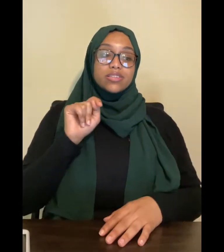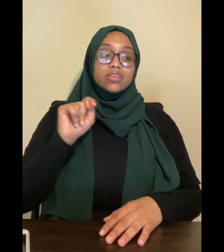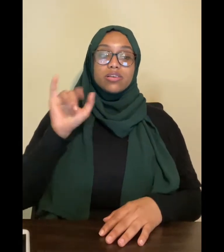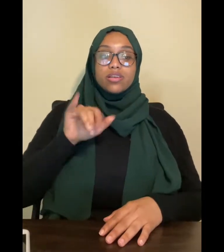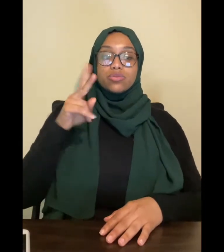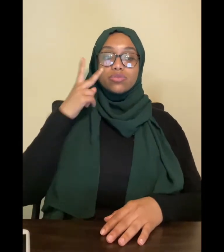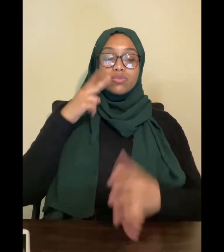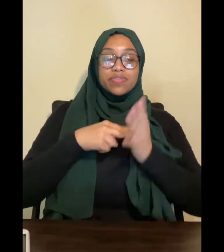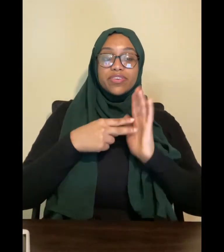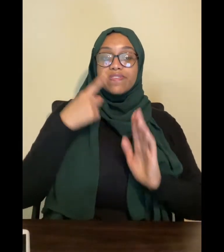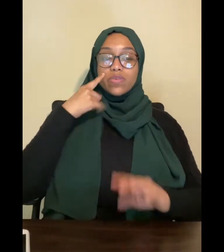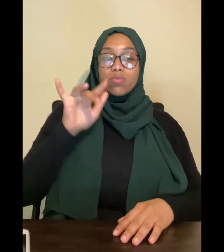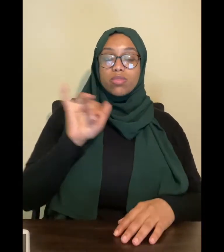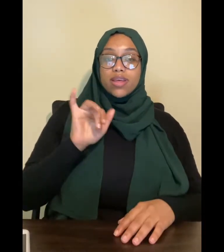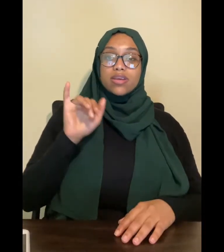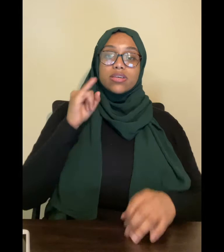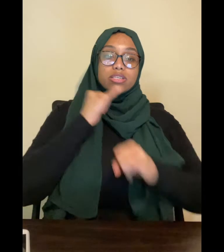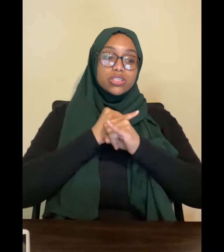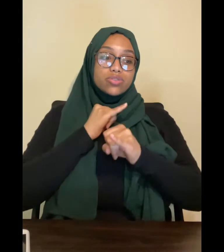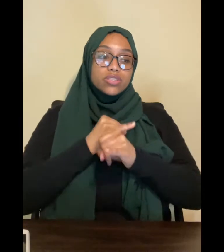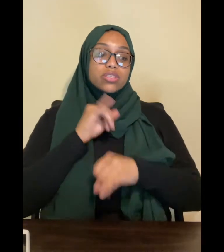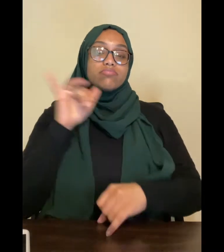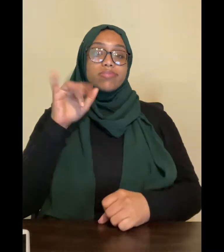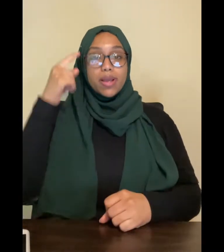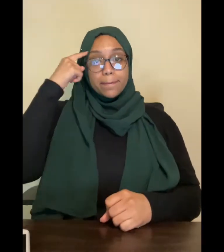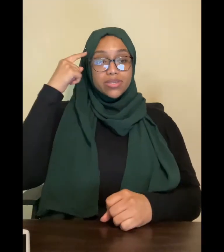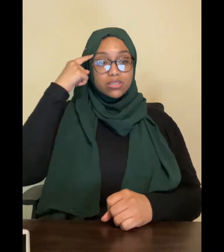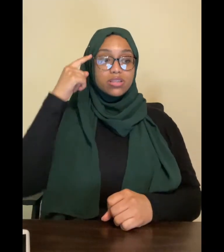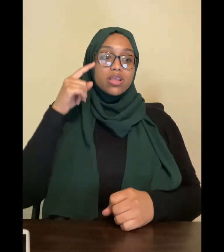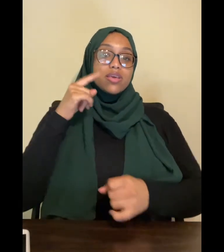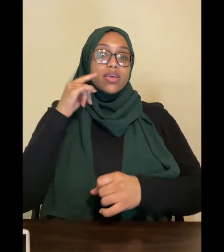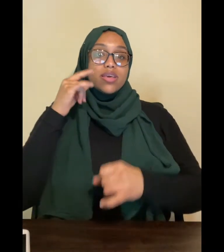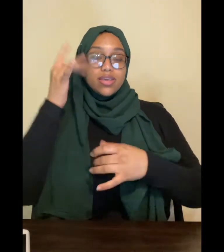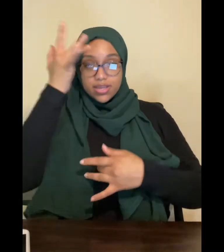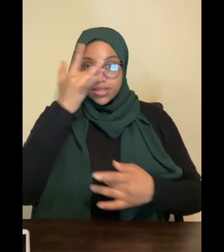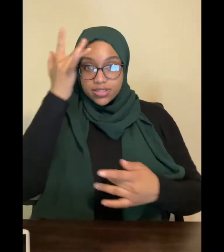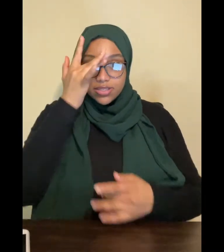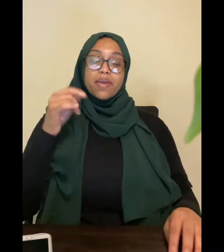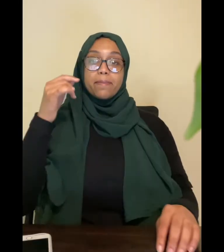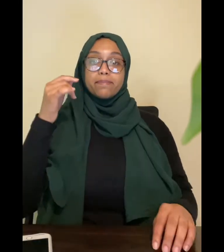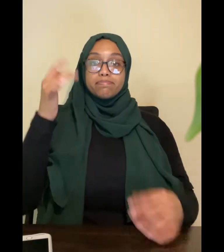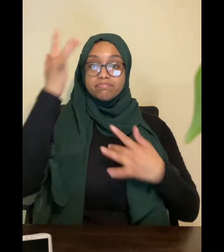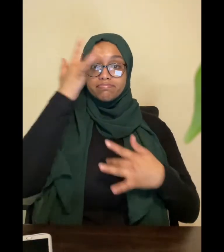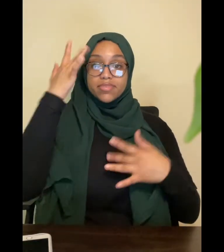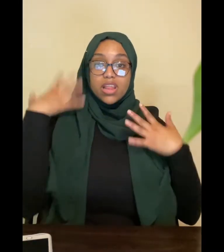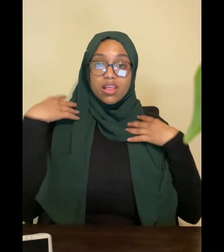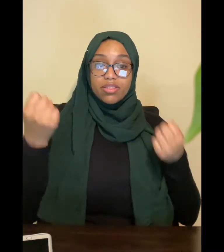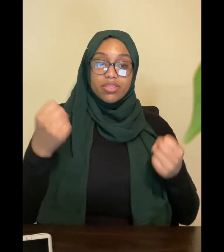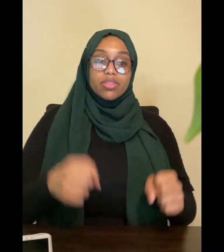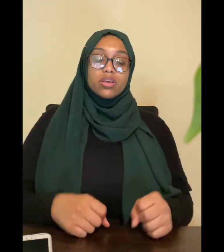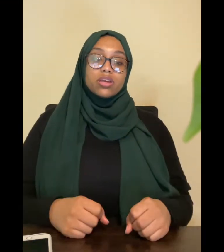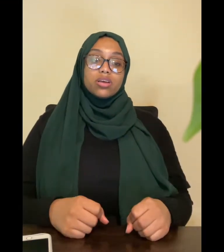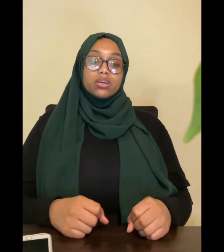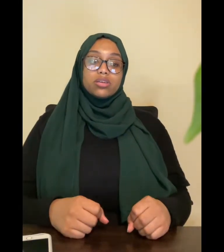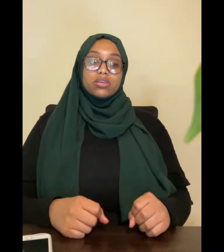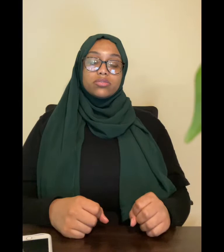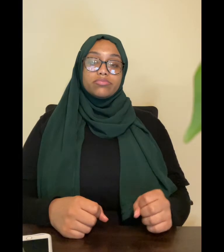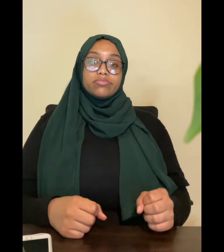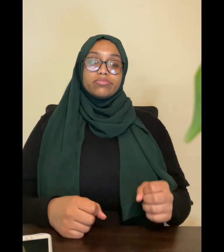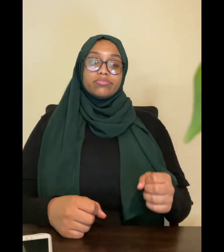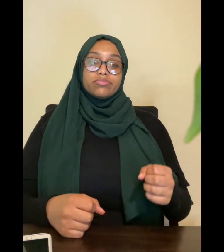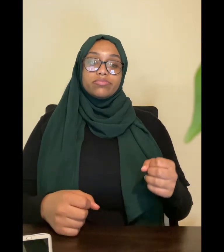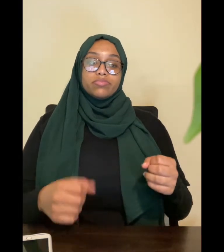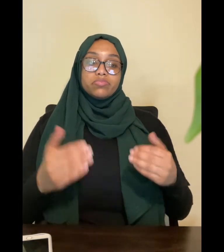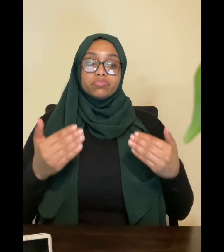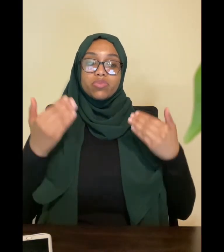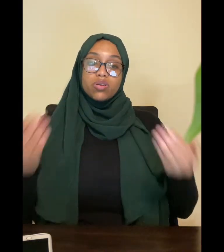sometimes important is they make it so that when you are interpreting the law later, let's say we pass the bill, it's now